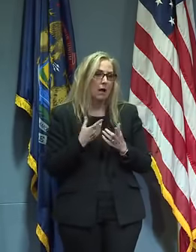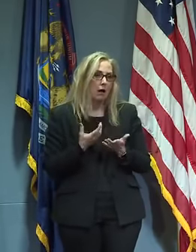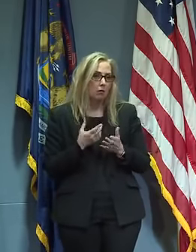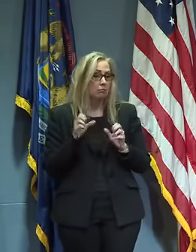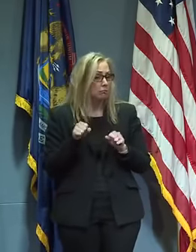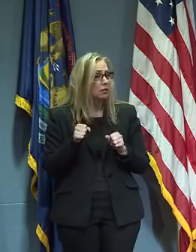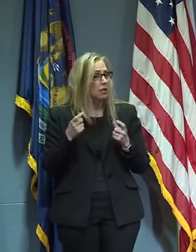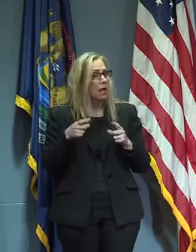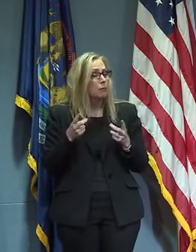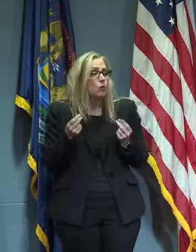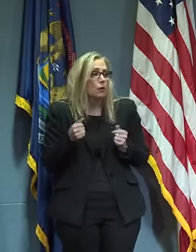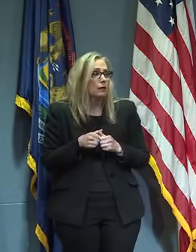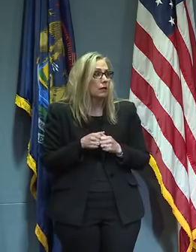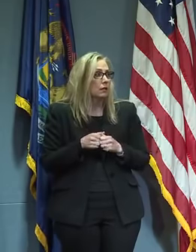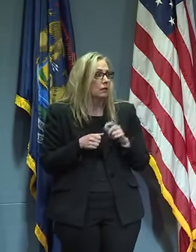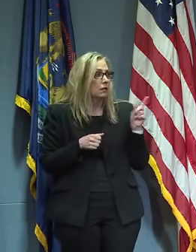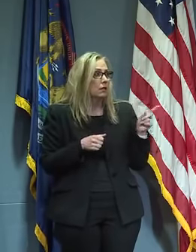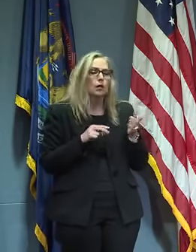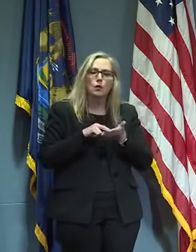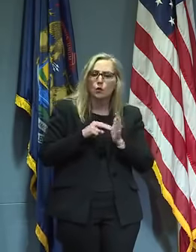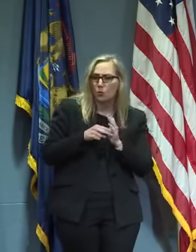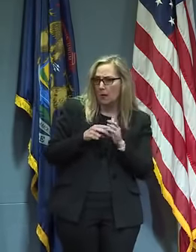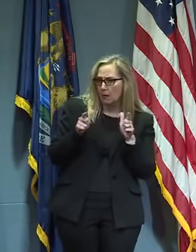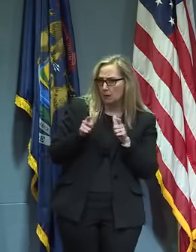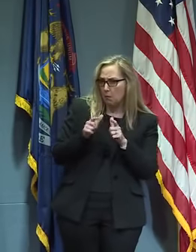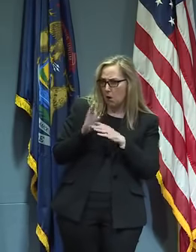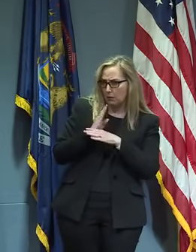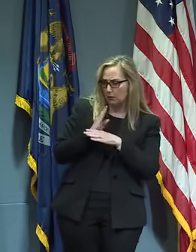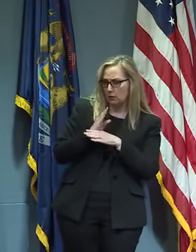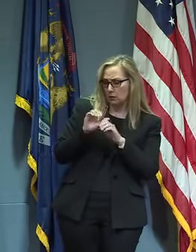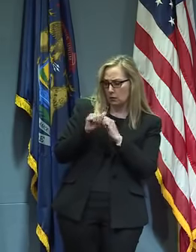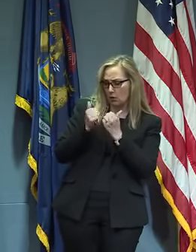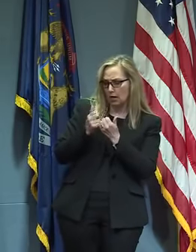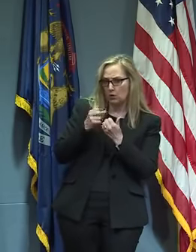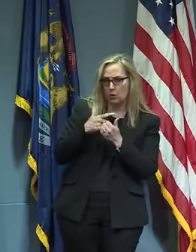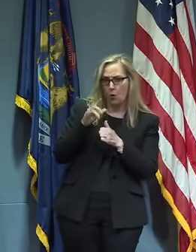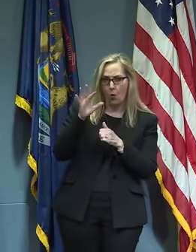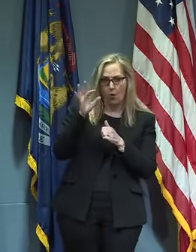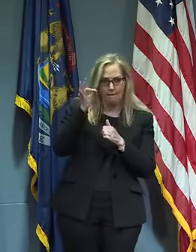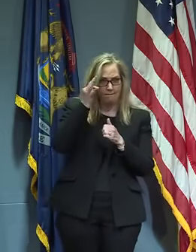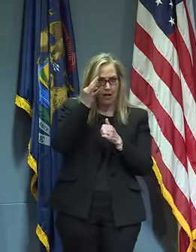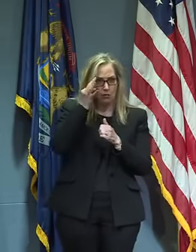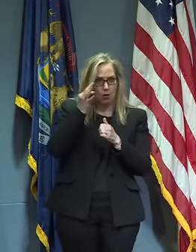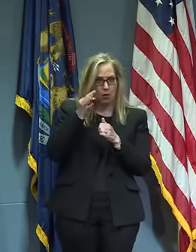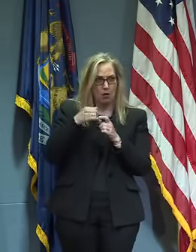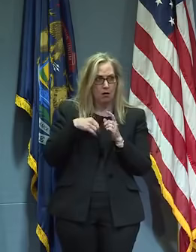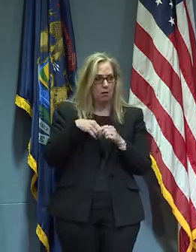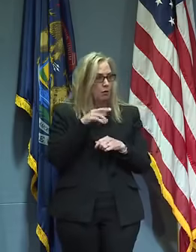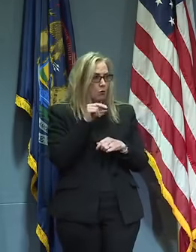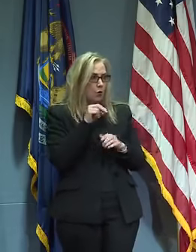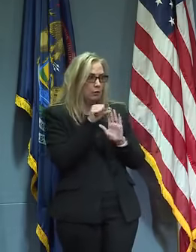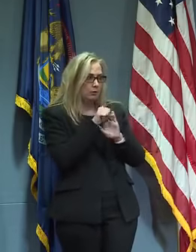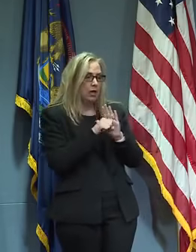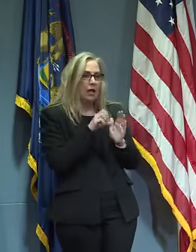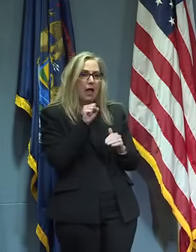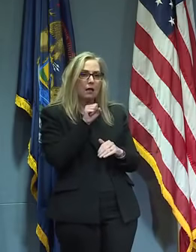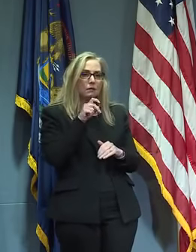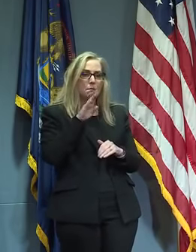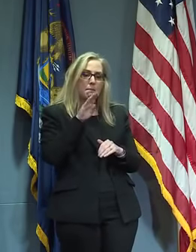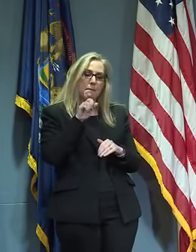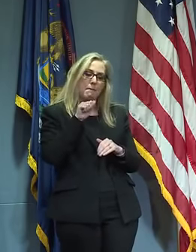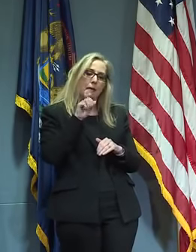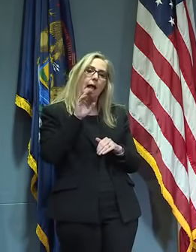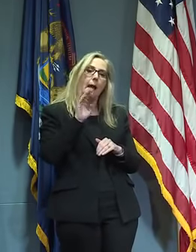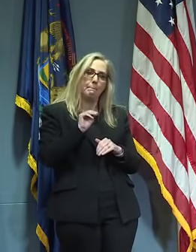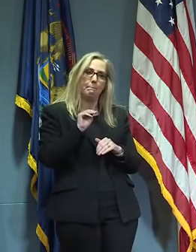can happen quickly. Do you mean the Small Business Association or administrative federal? This is the state, SBAM. Yeah,